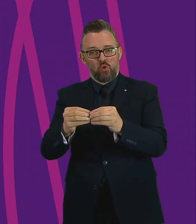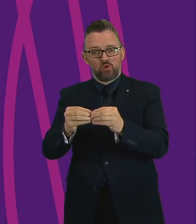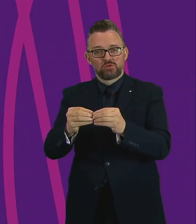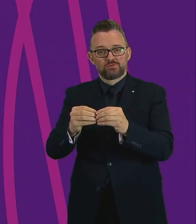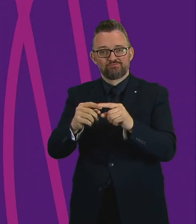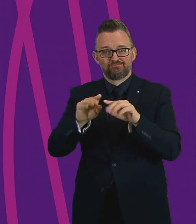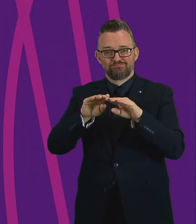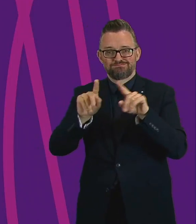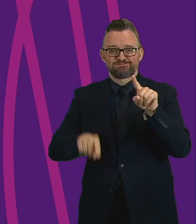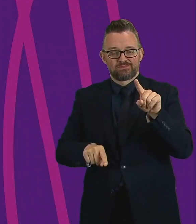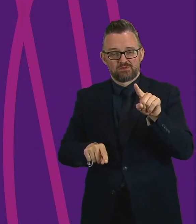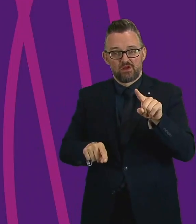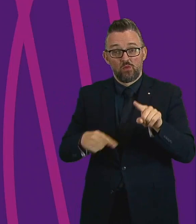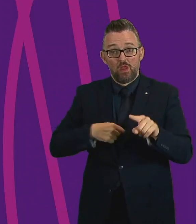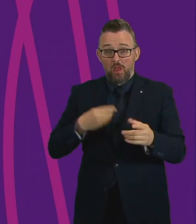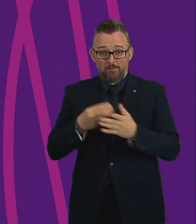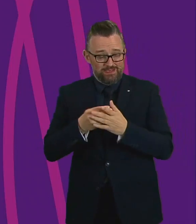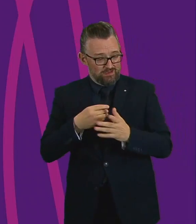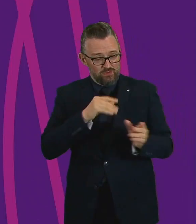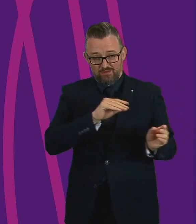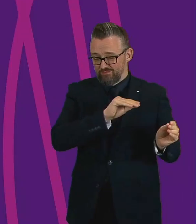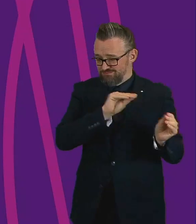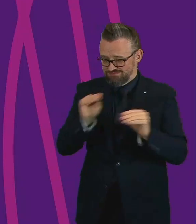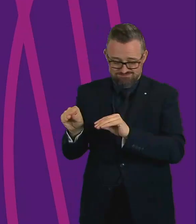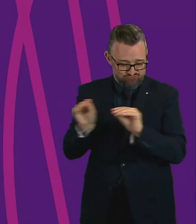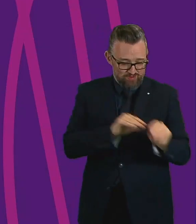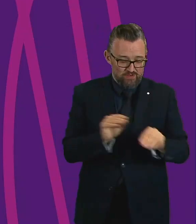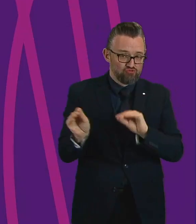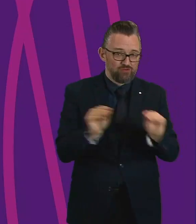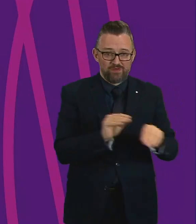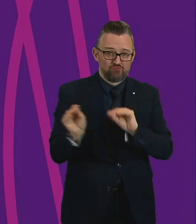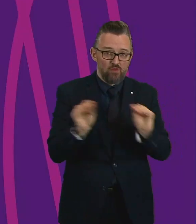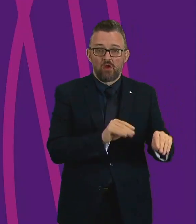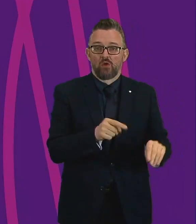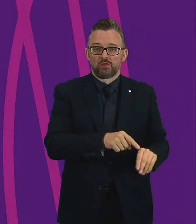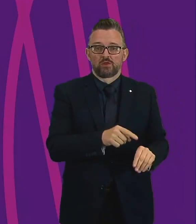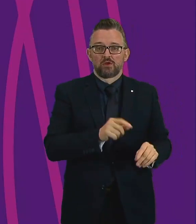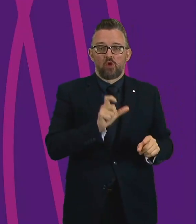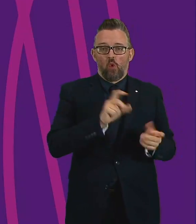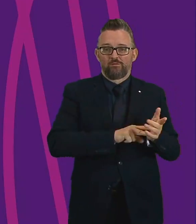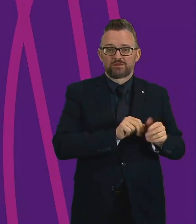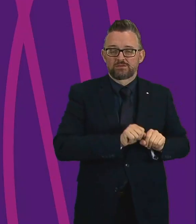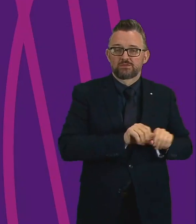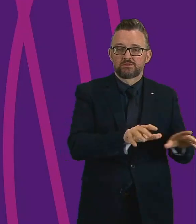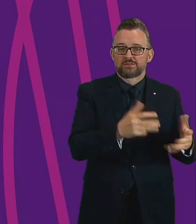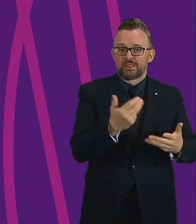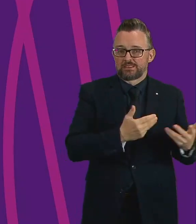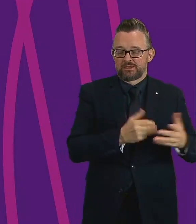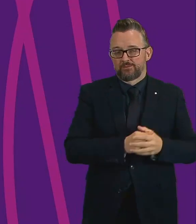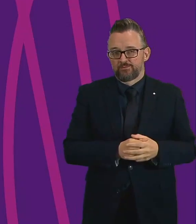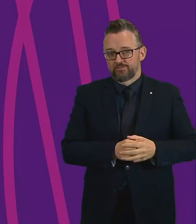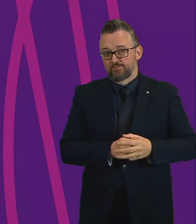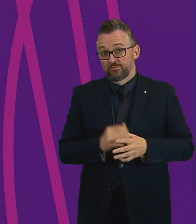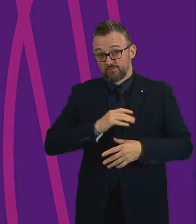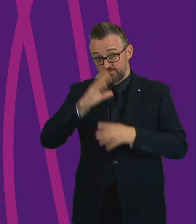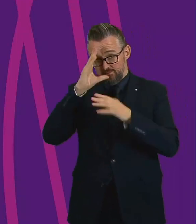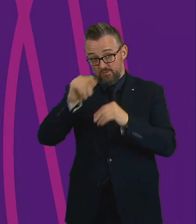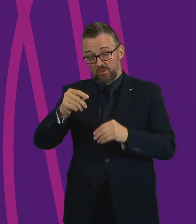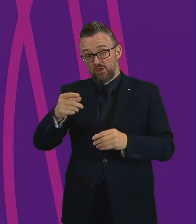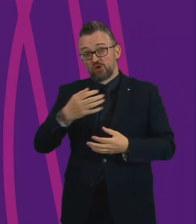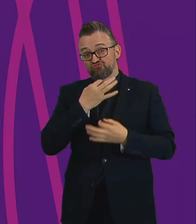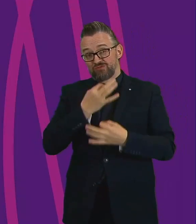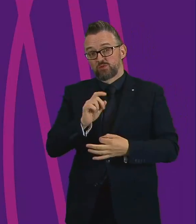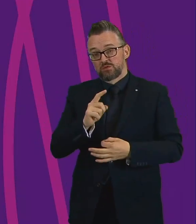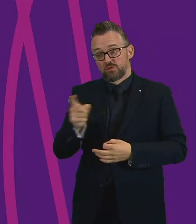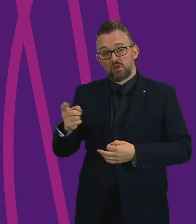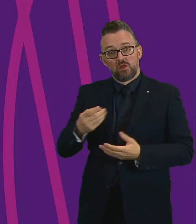we are directing all such funding to our COVID-19 response. However, I would highlight the risk that these sums are subject